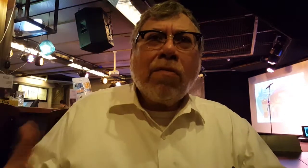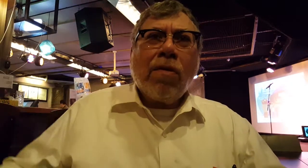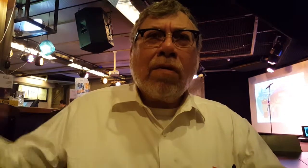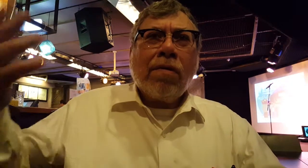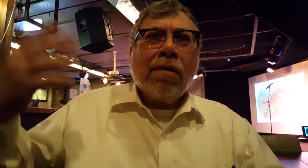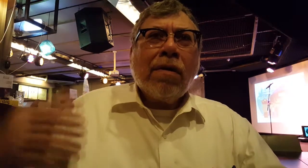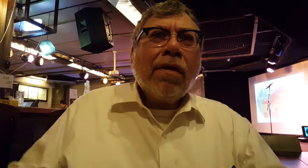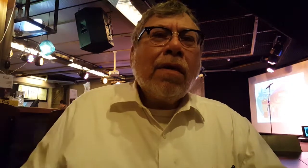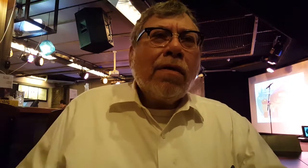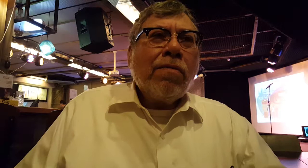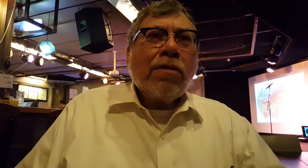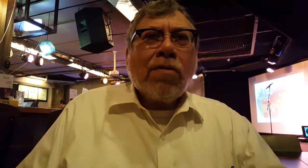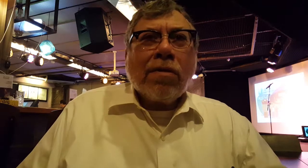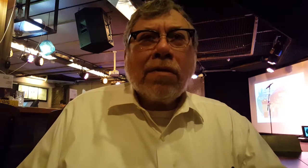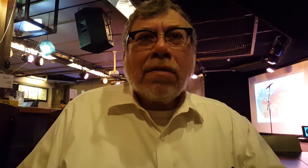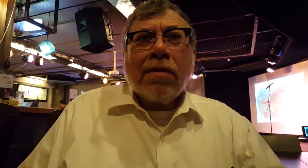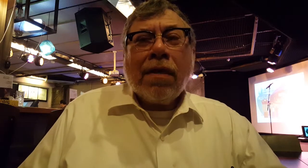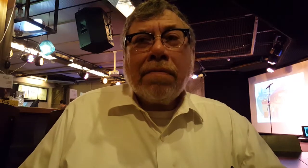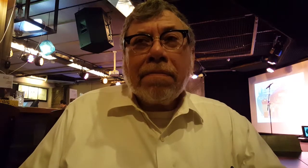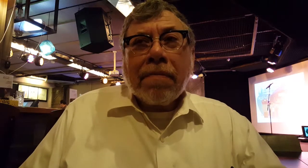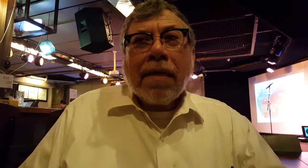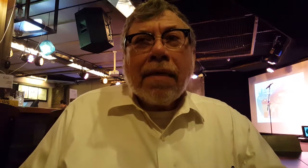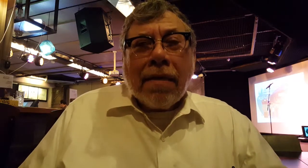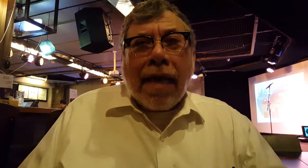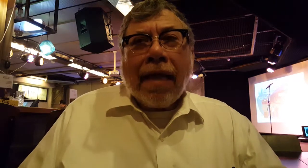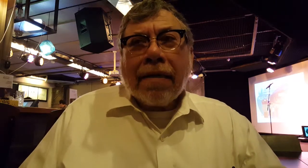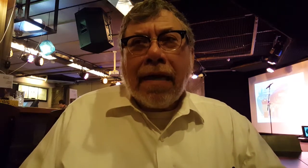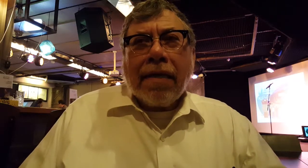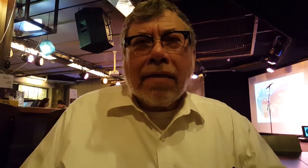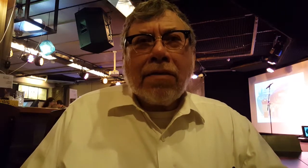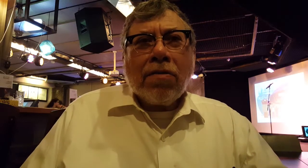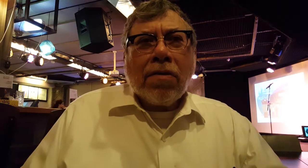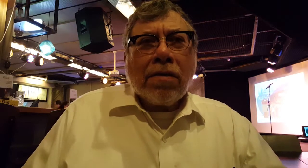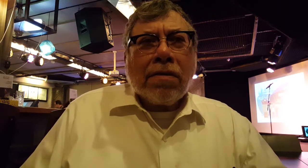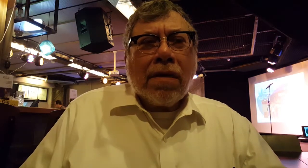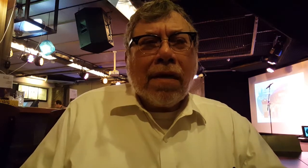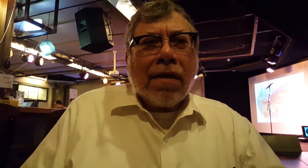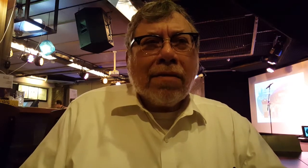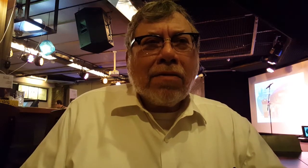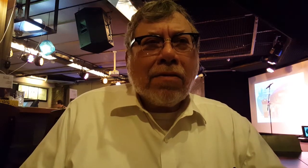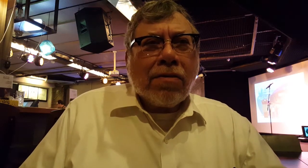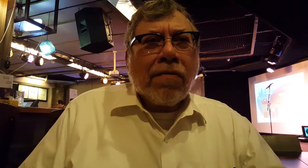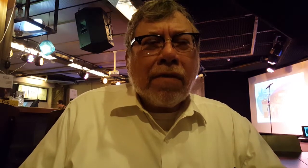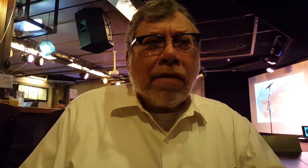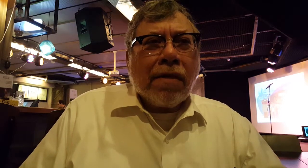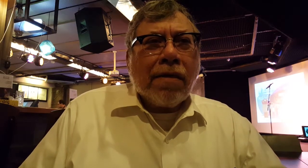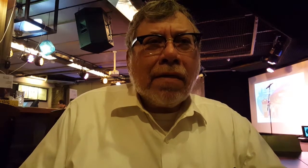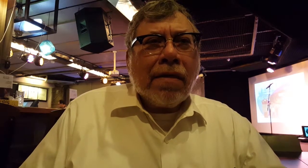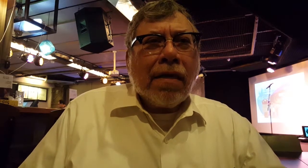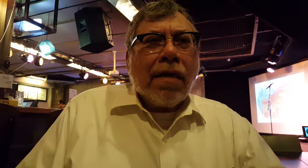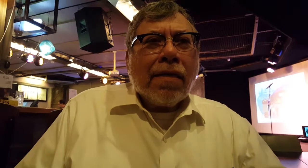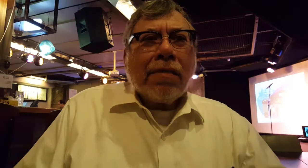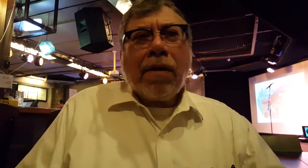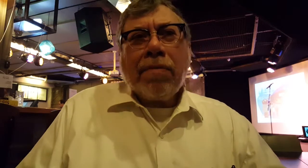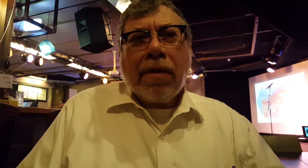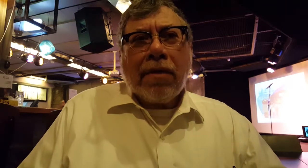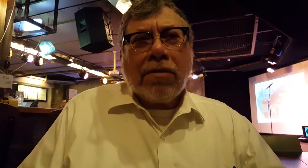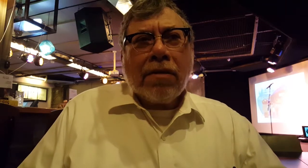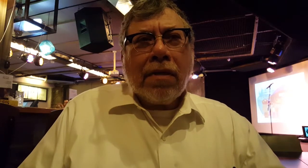more resources allocated towards serving this population. I'm